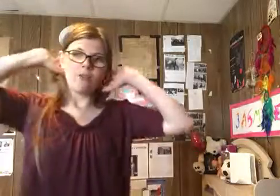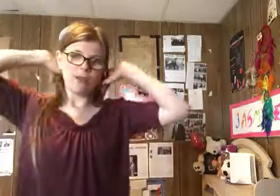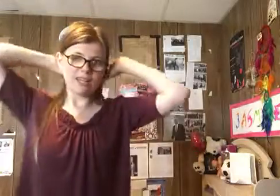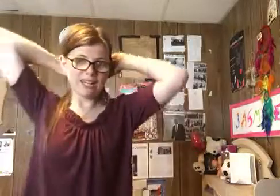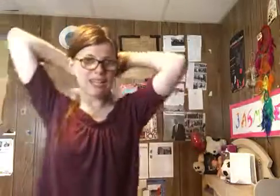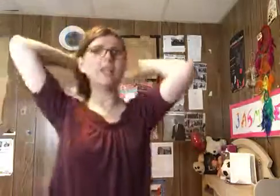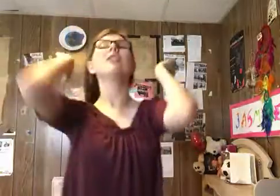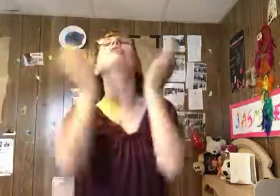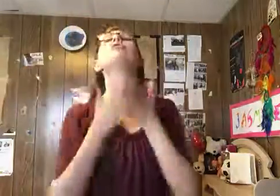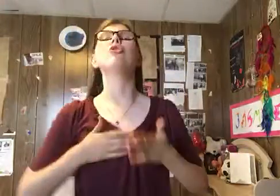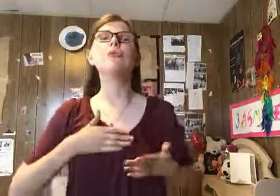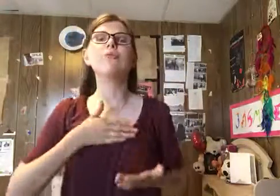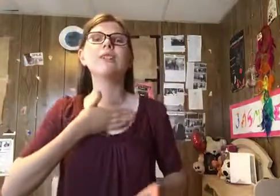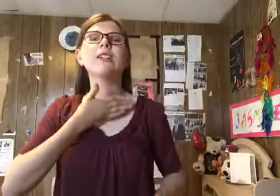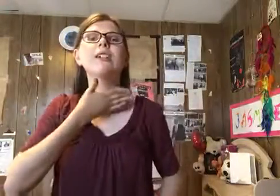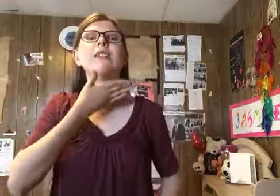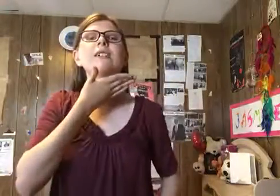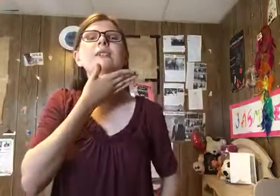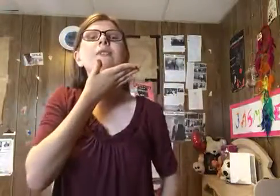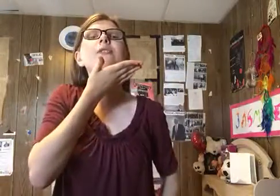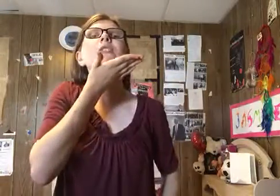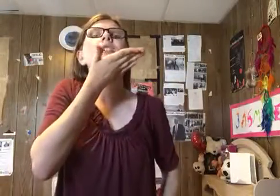when I hear you